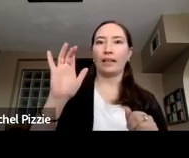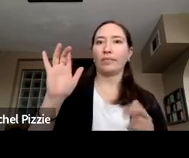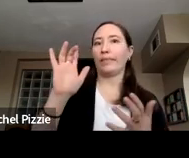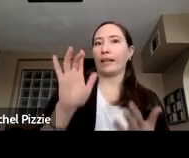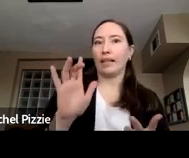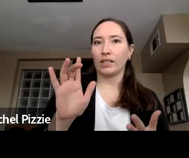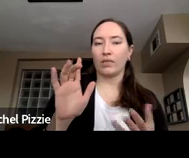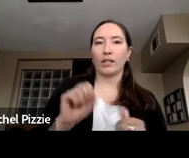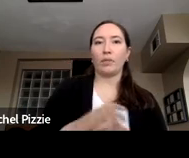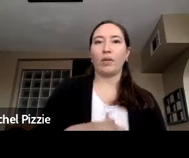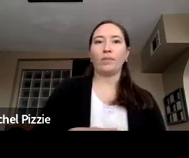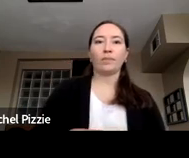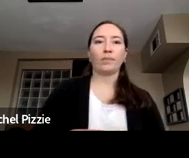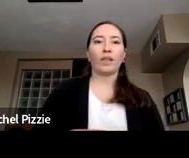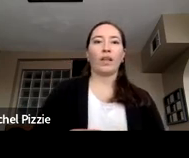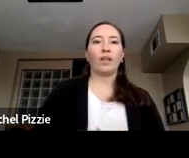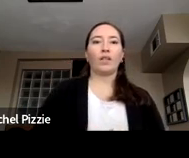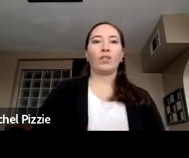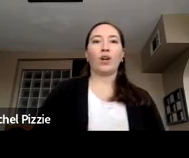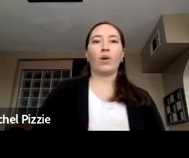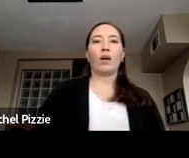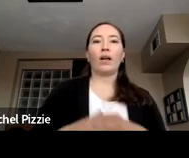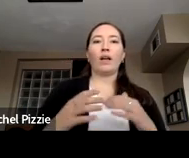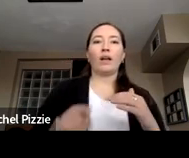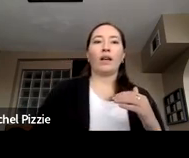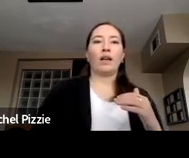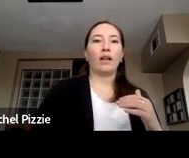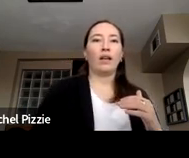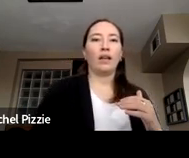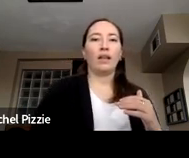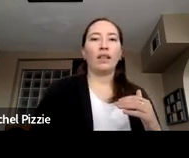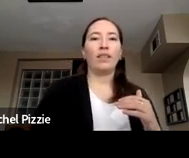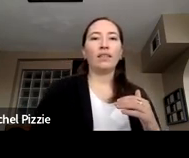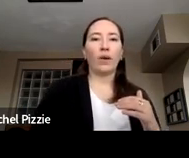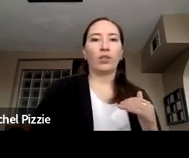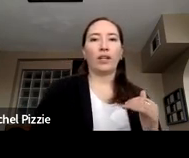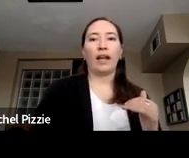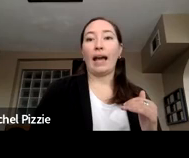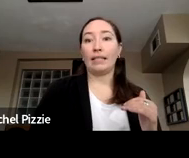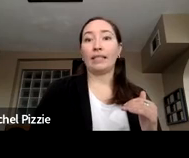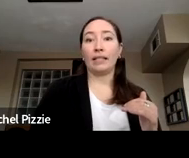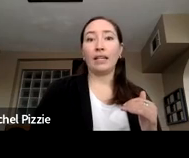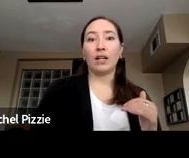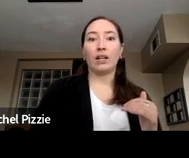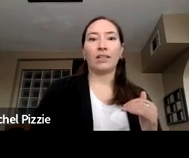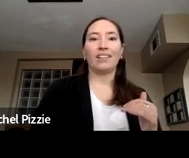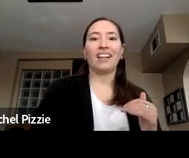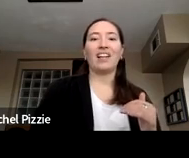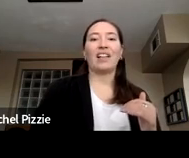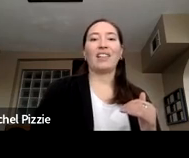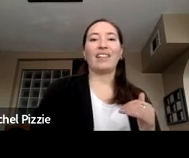like clicks, for example. So this question, as it says